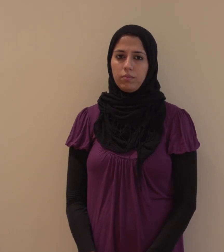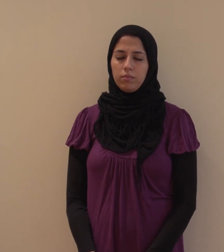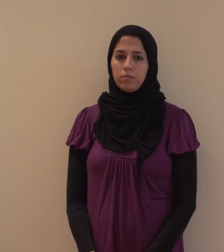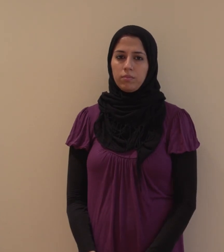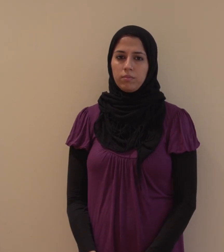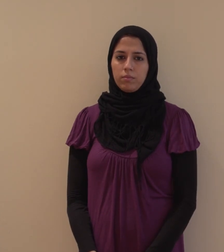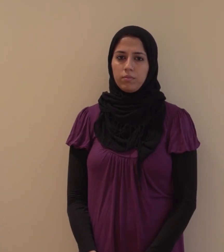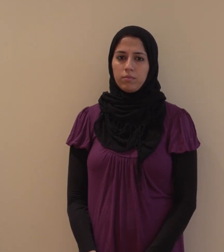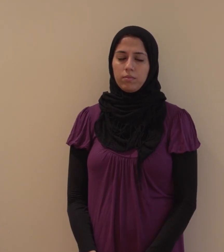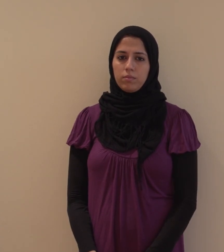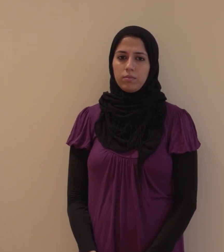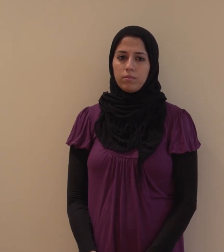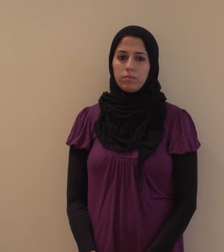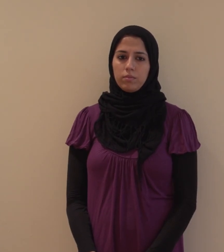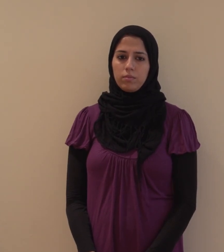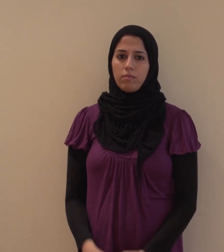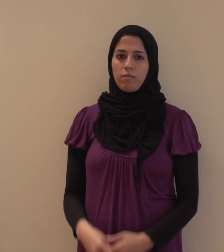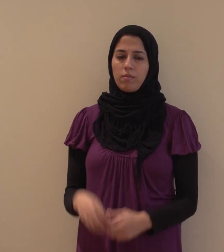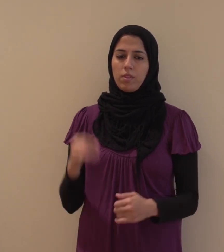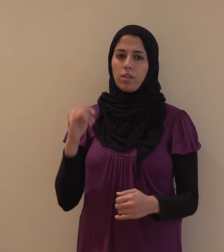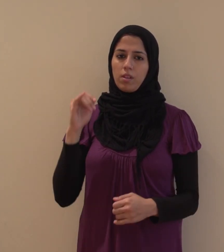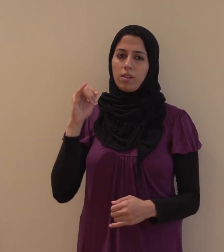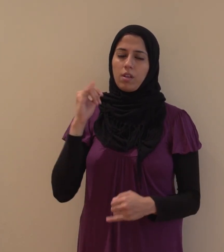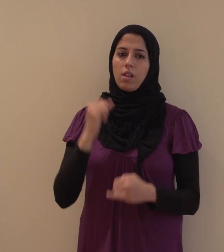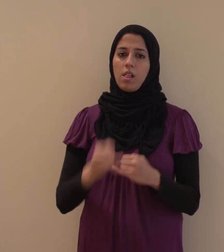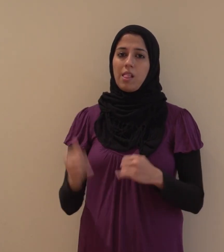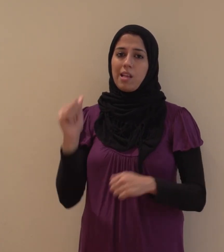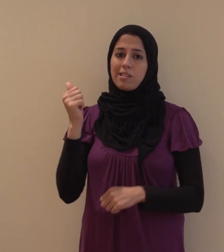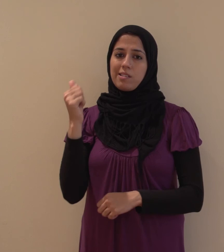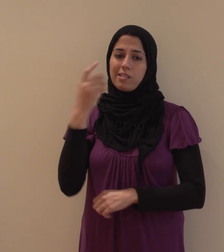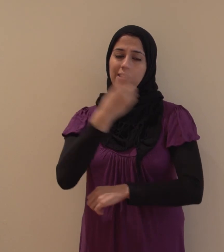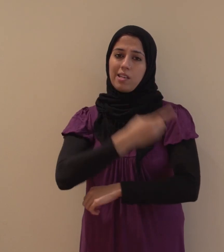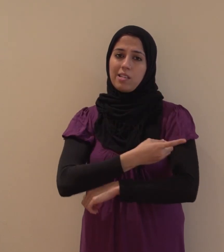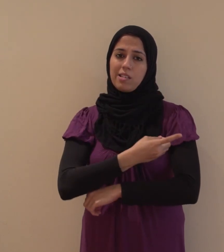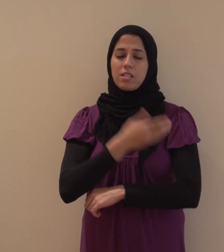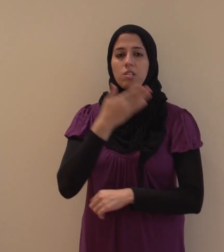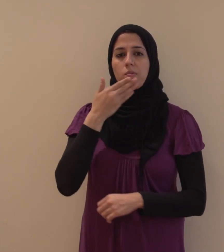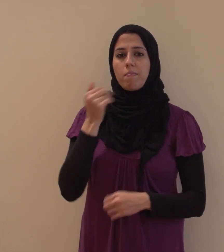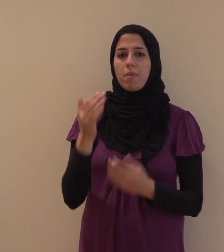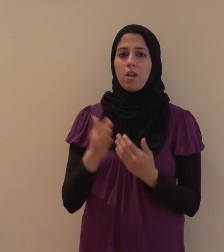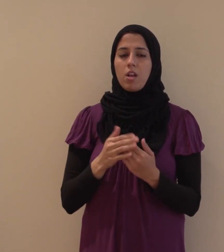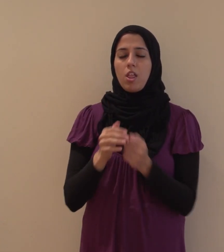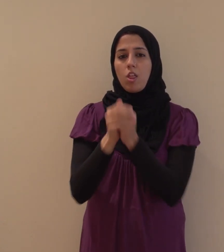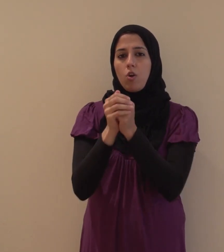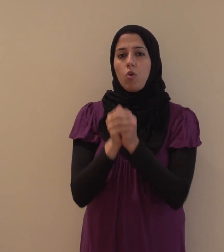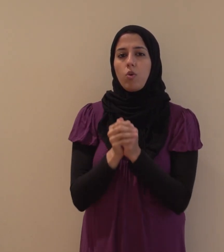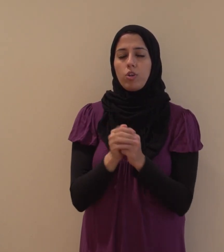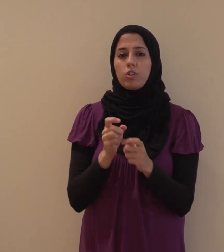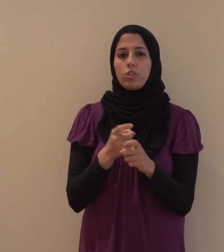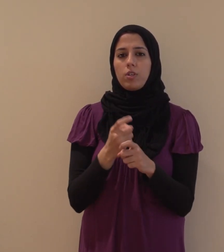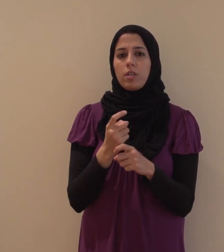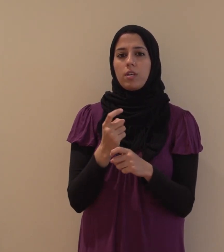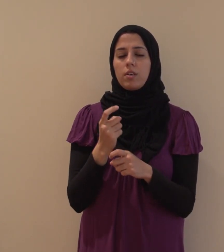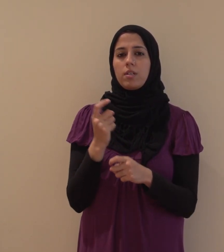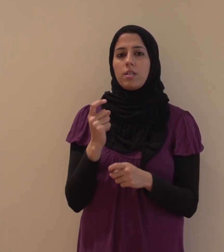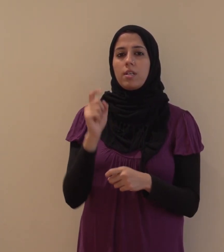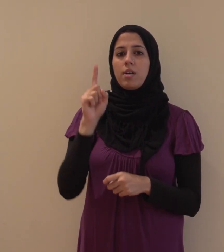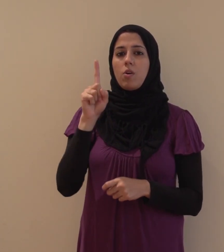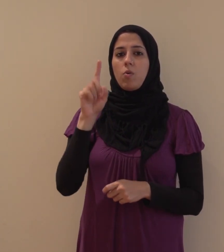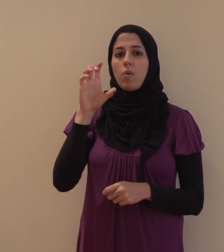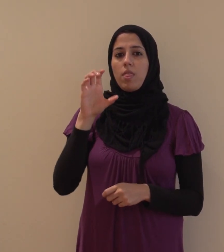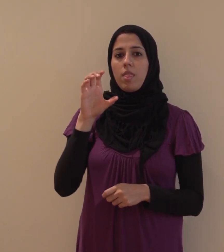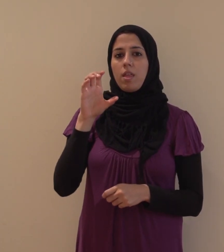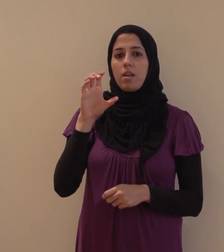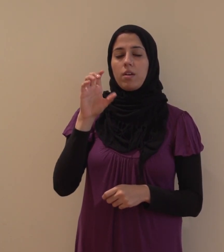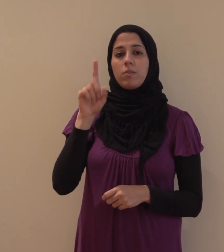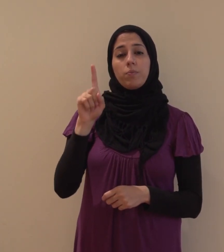than the worship that we have performed in, you know, 1,000 months. May Allah subhanahu wa ta'ala accept all our prayers, our fast,